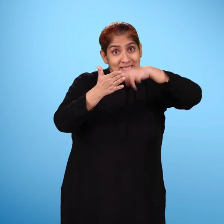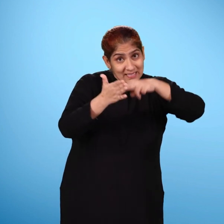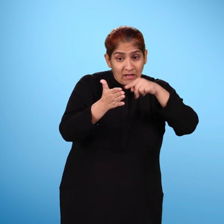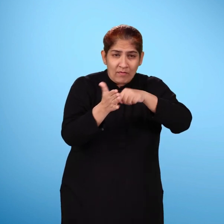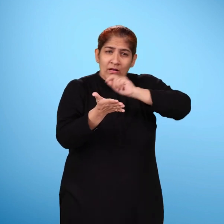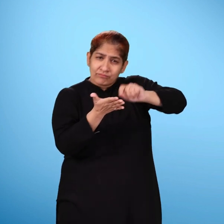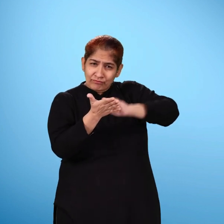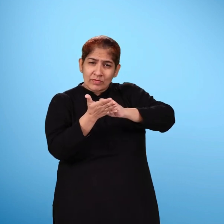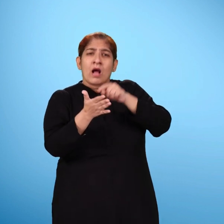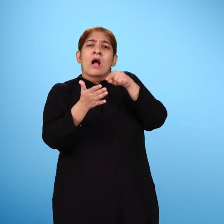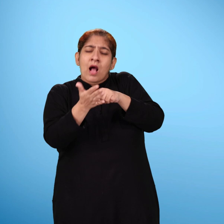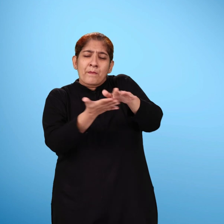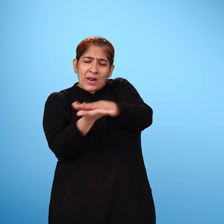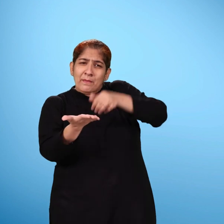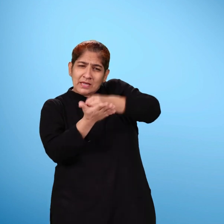Fundamental literacy and numeracy.